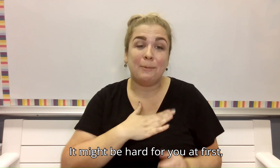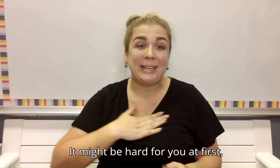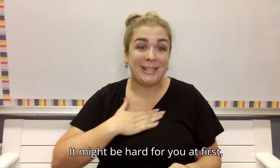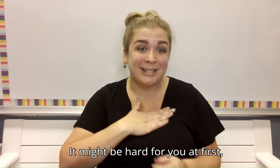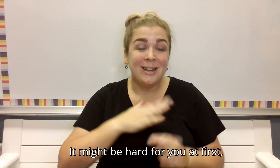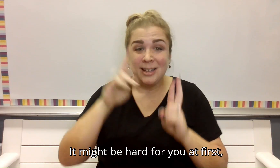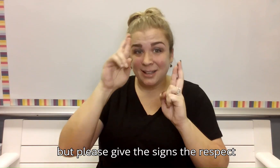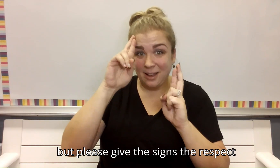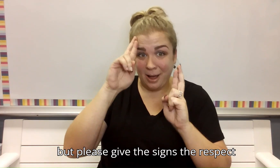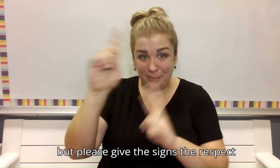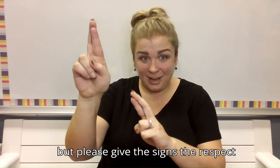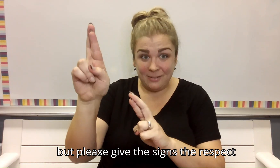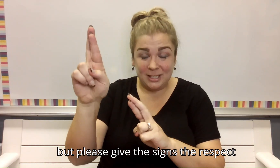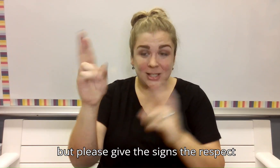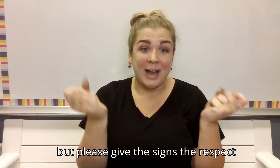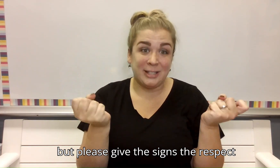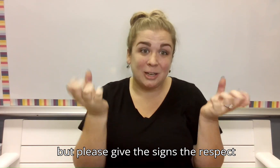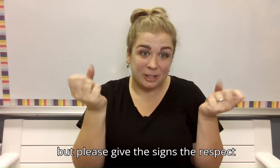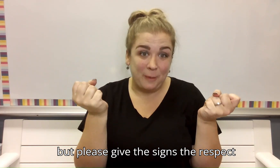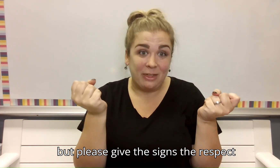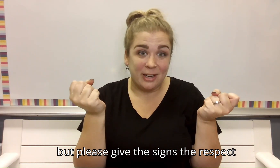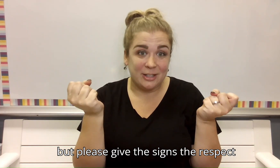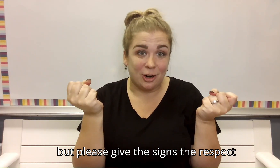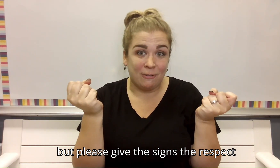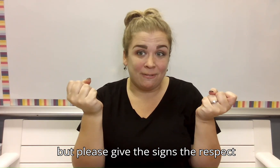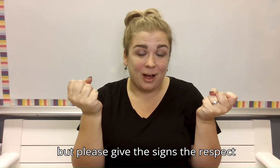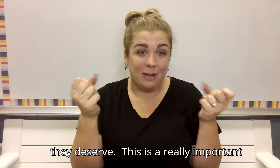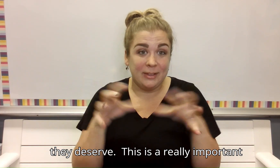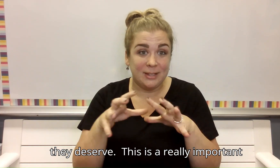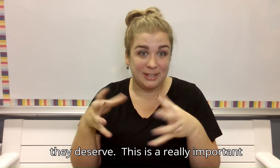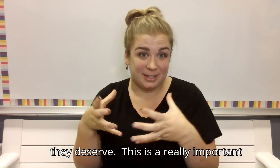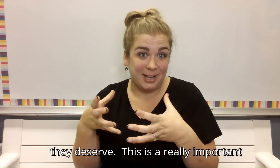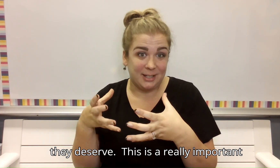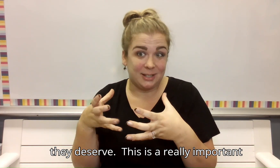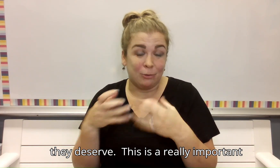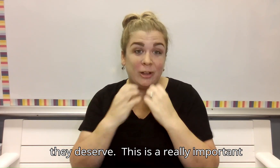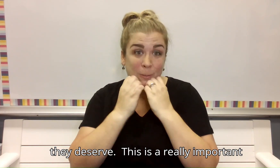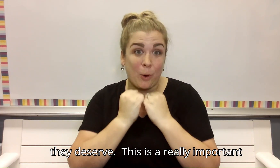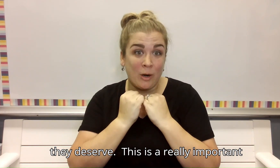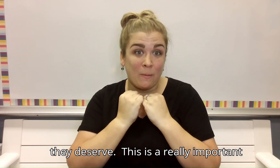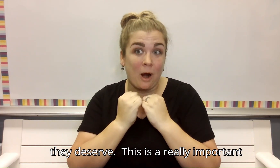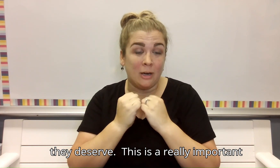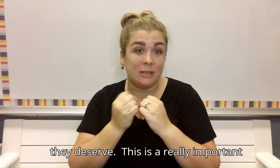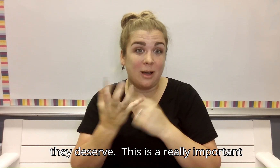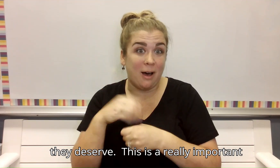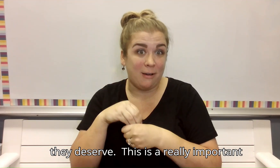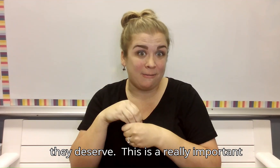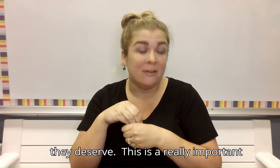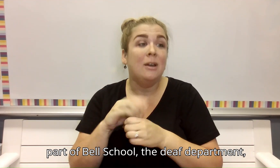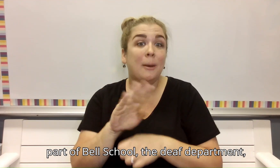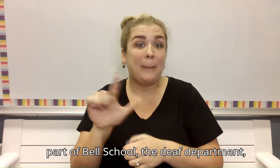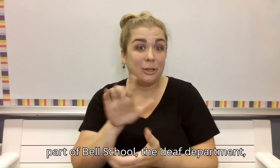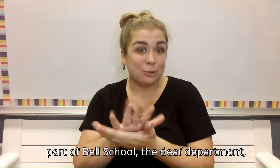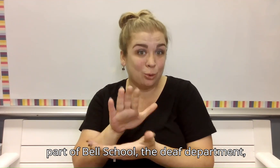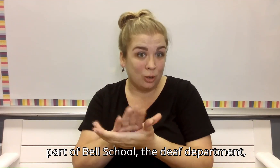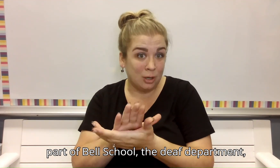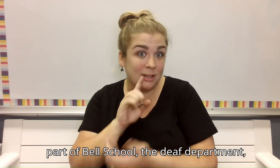please give the signs the respect they deserve. This is a really important part of Bell School, the